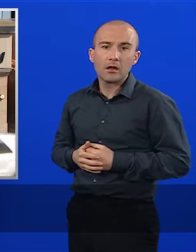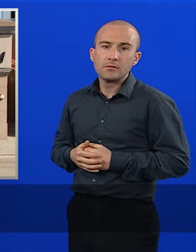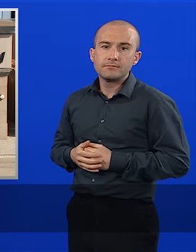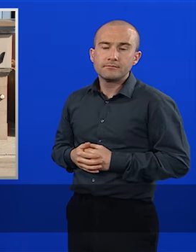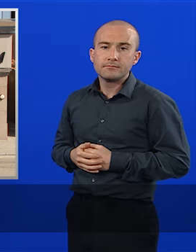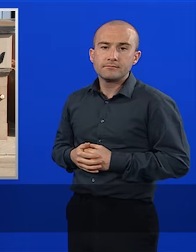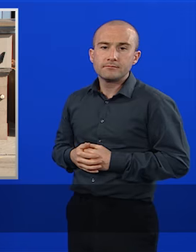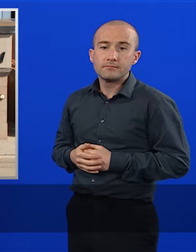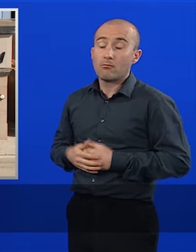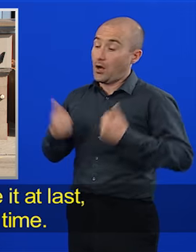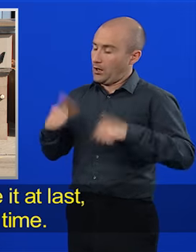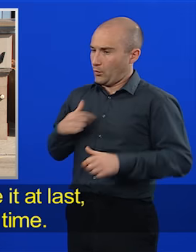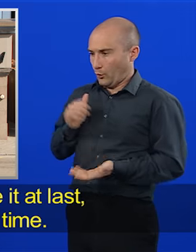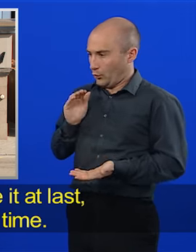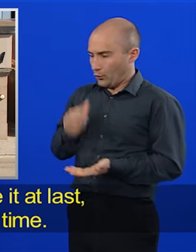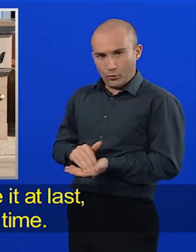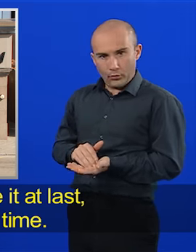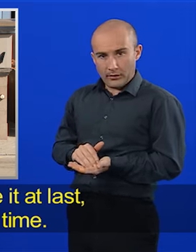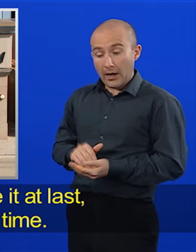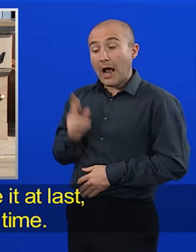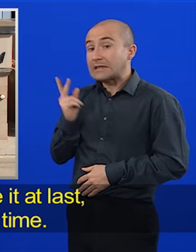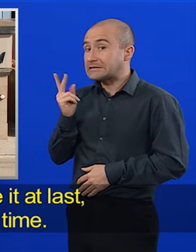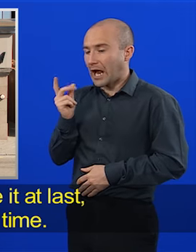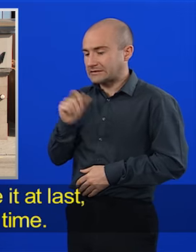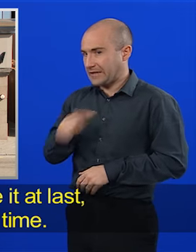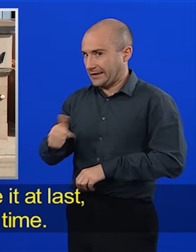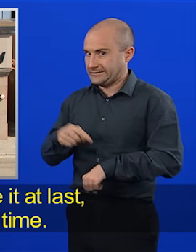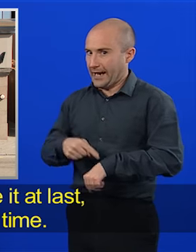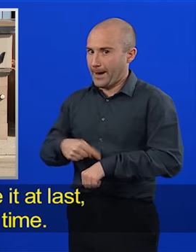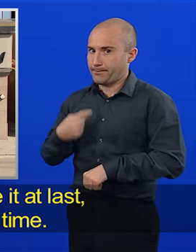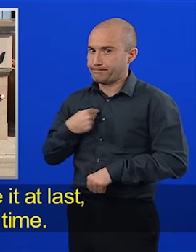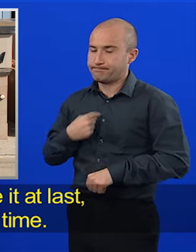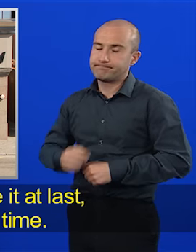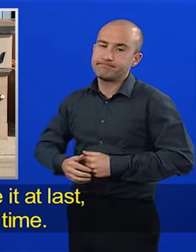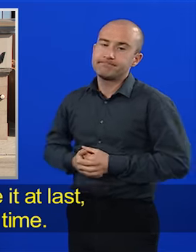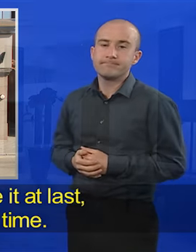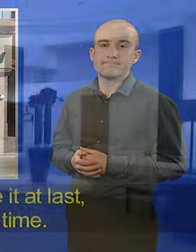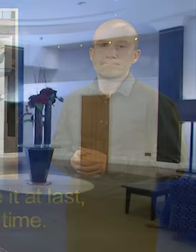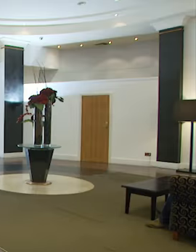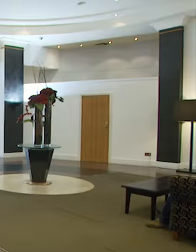Well, I've made it at last. Taxi the next time.